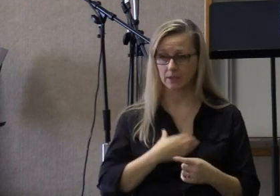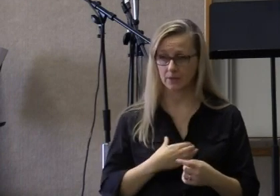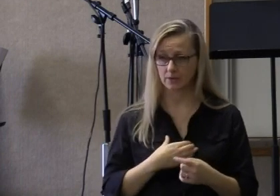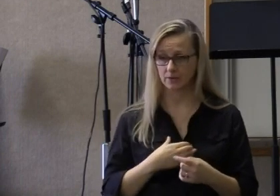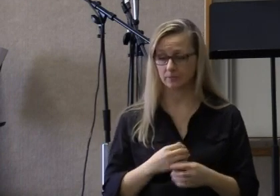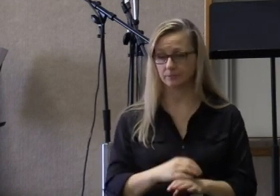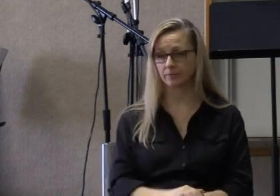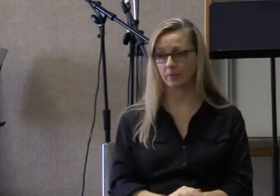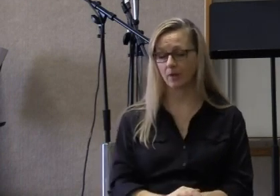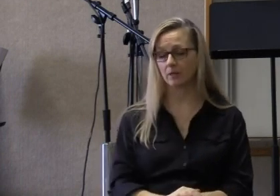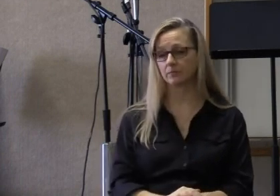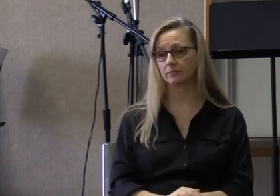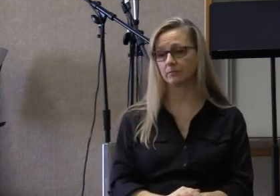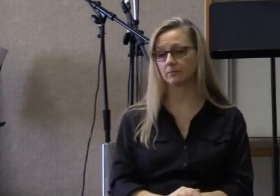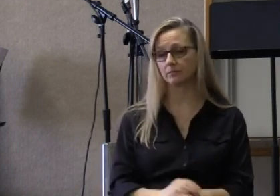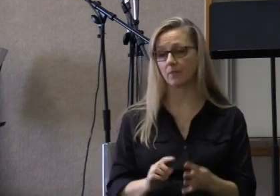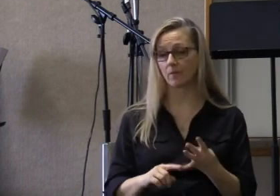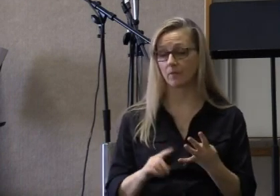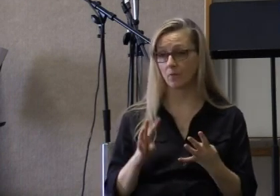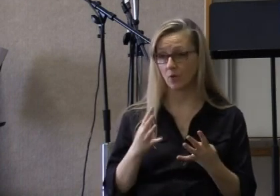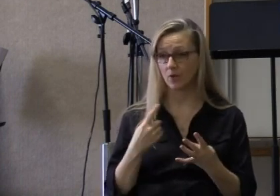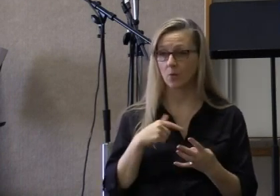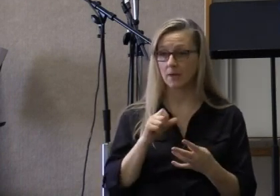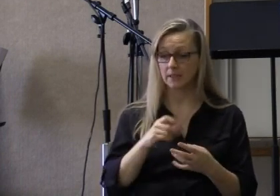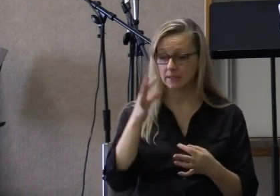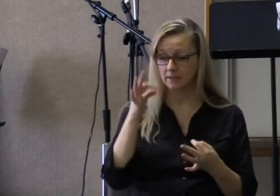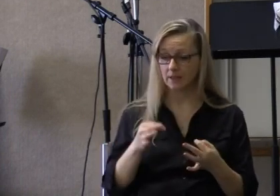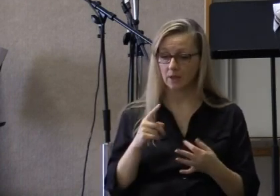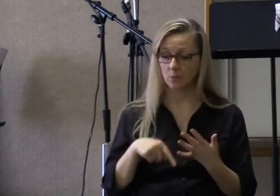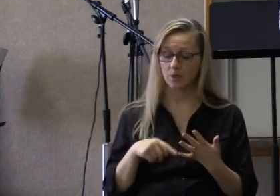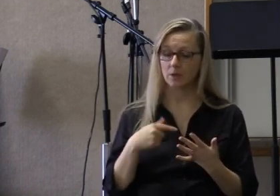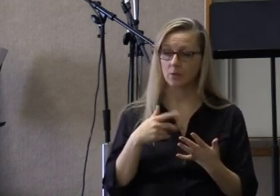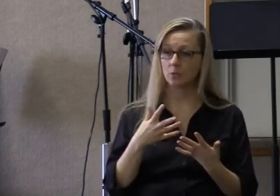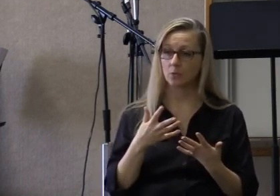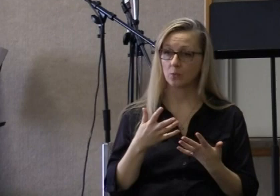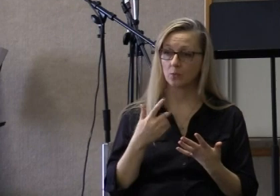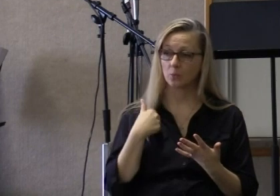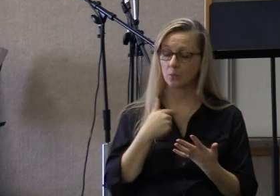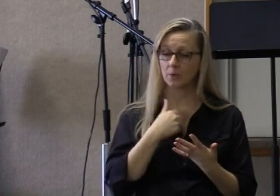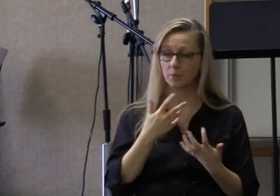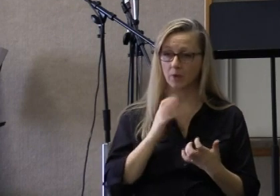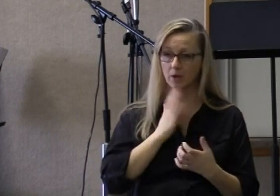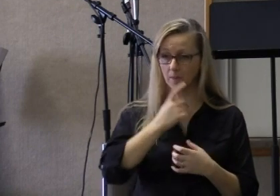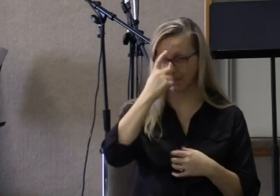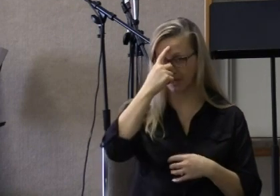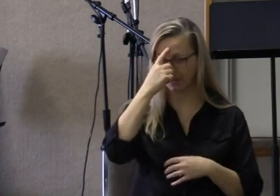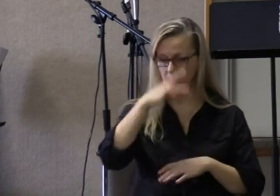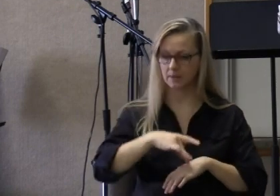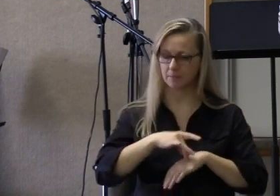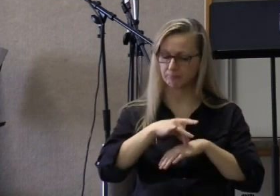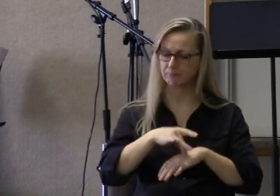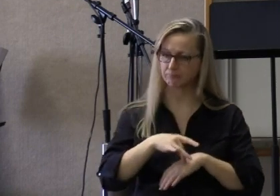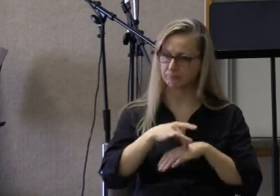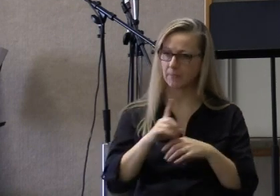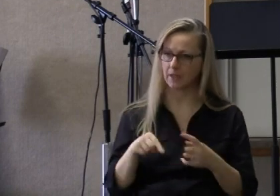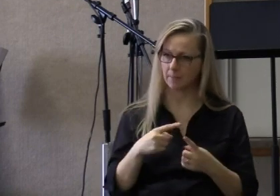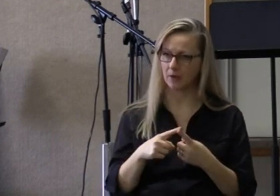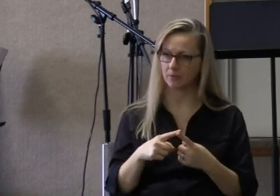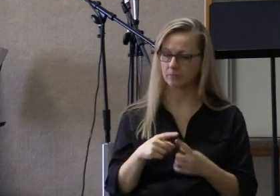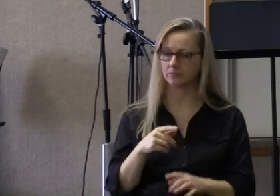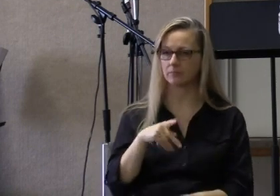Fourth, we can choose what we set our minds on. In his letter to the believers at Colossae, Paul